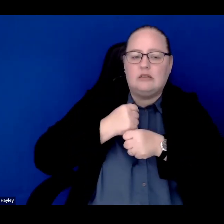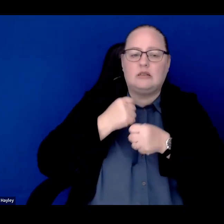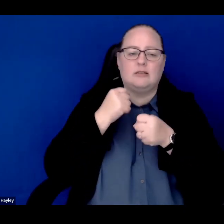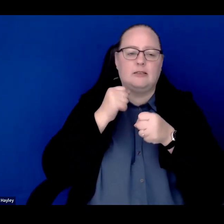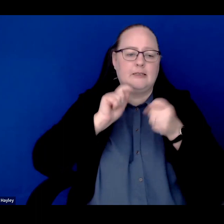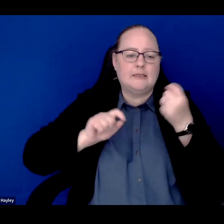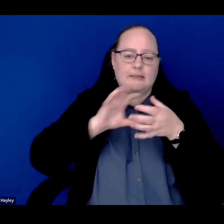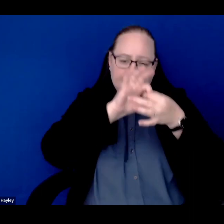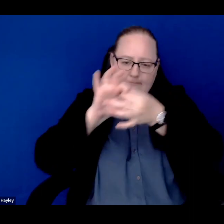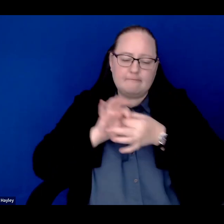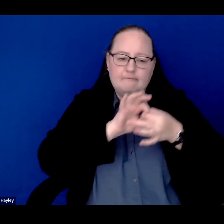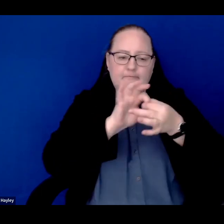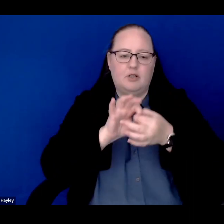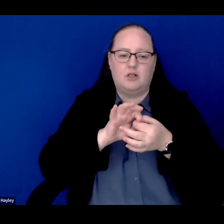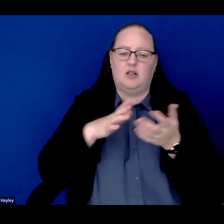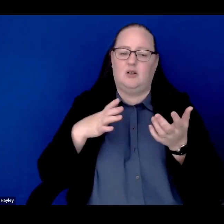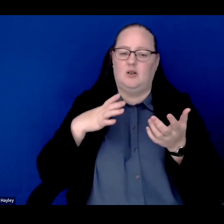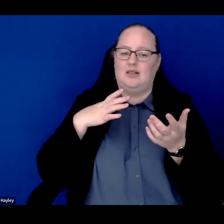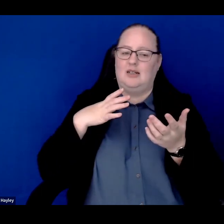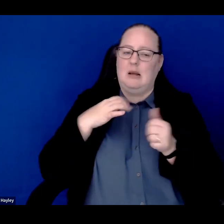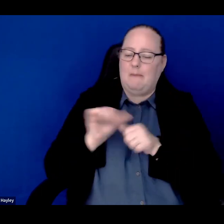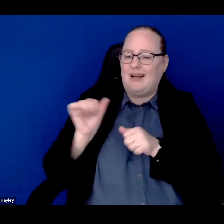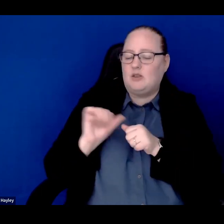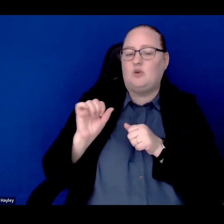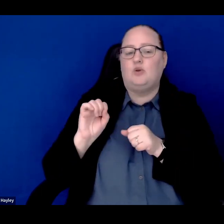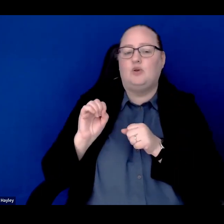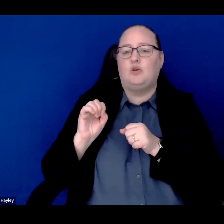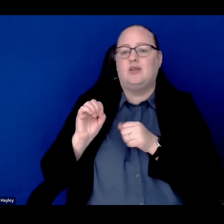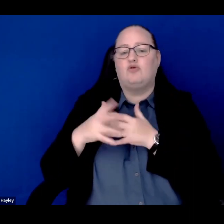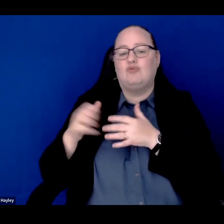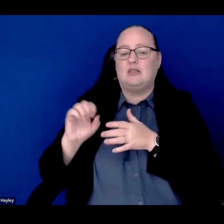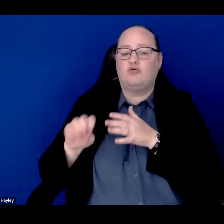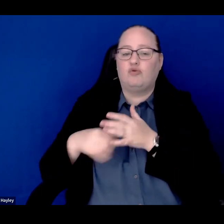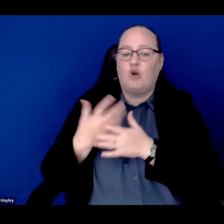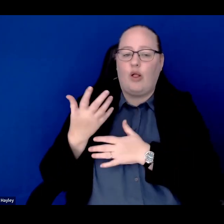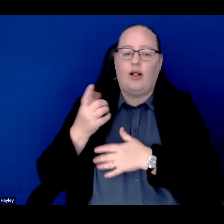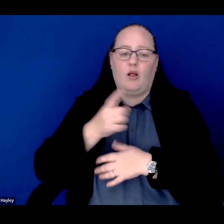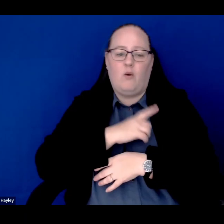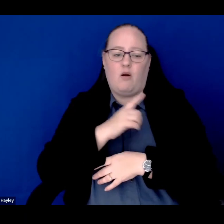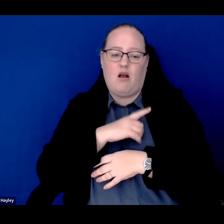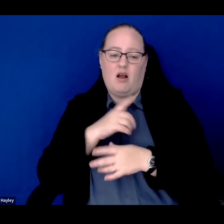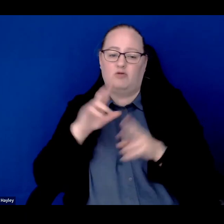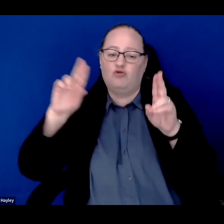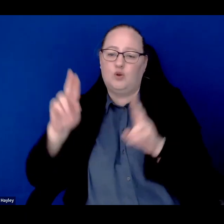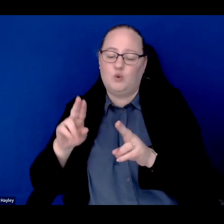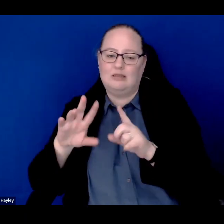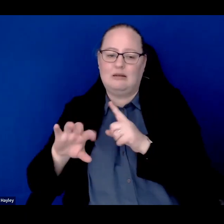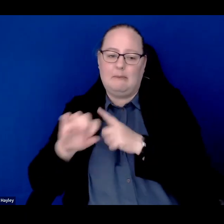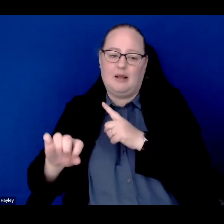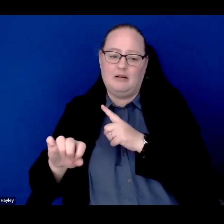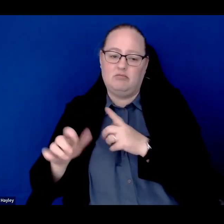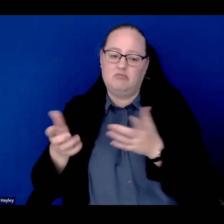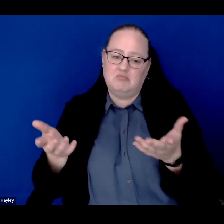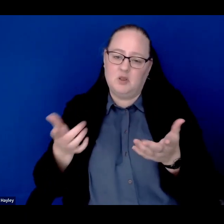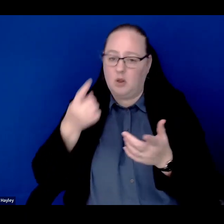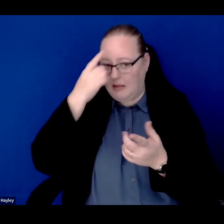it reduces slightly our impact. What do you respond to that? So what are the first steps to make it happen? Great question.